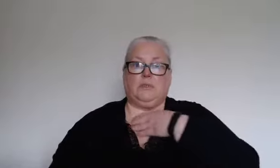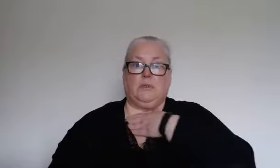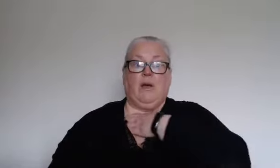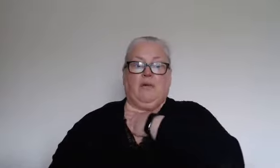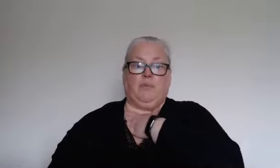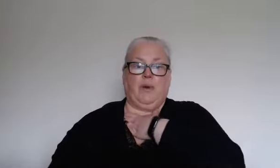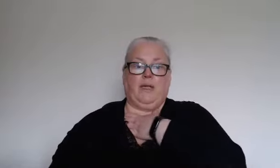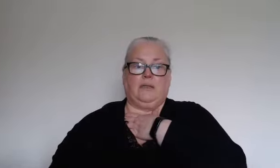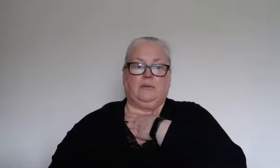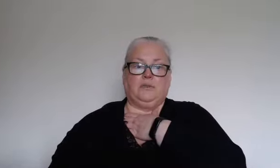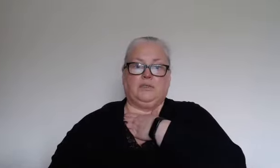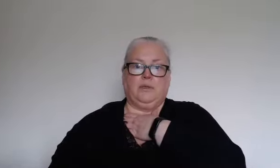have a break at lunchtime.